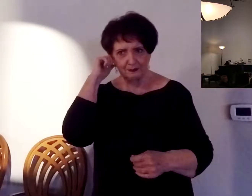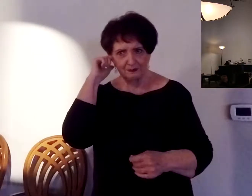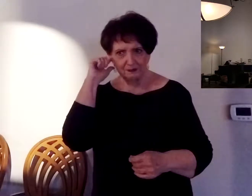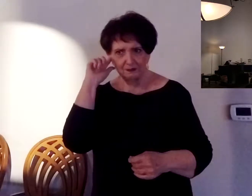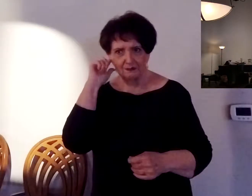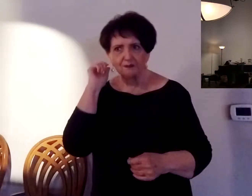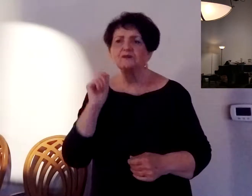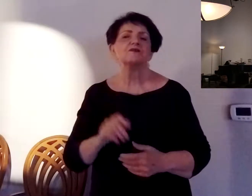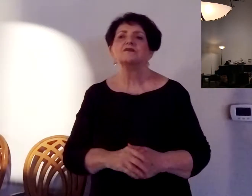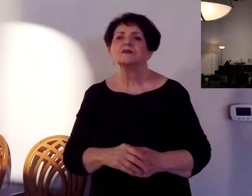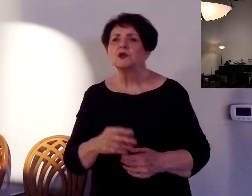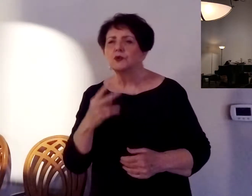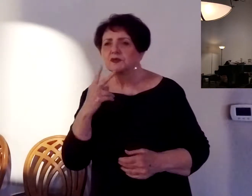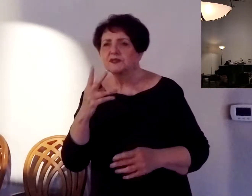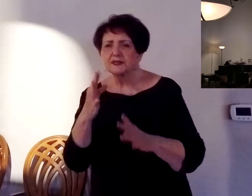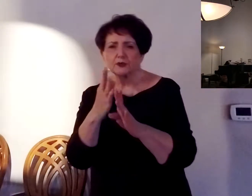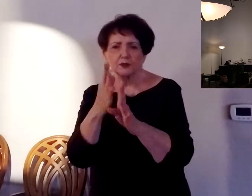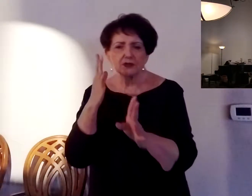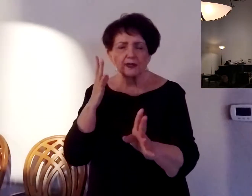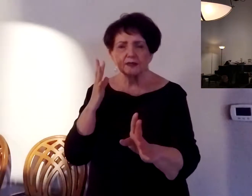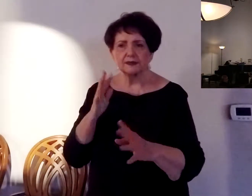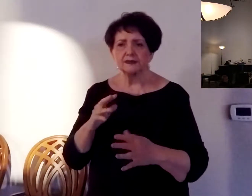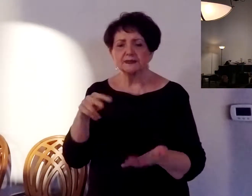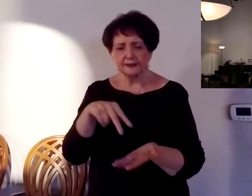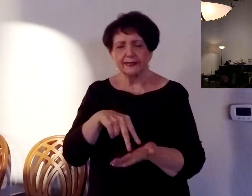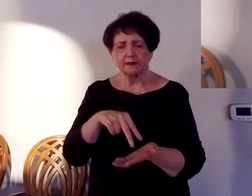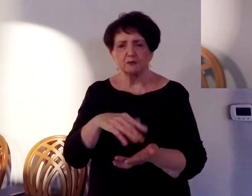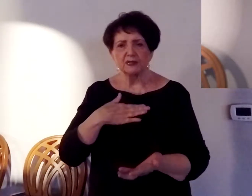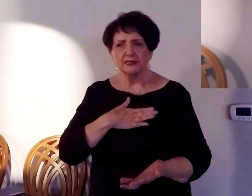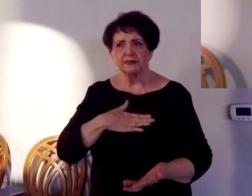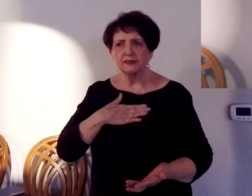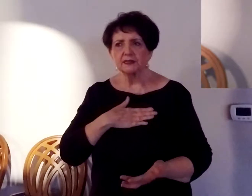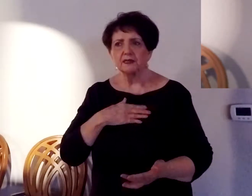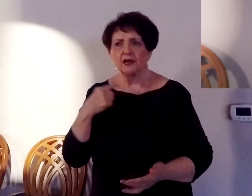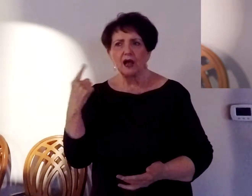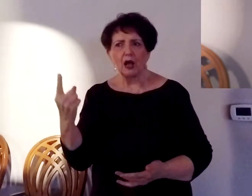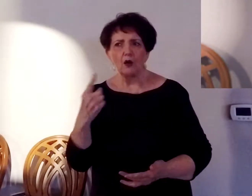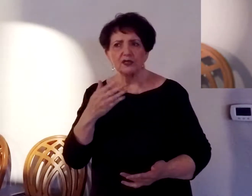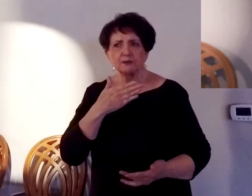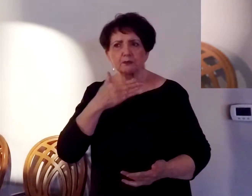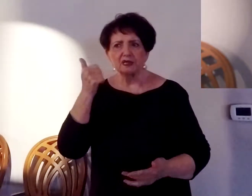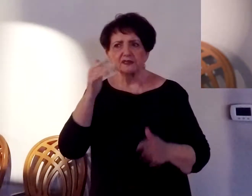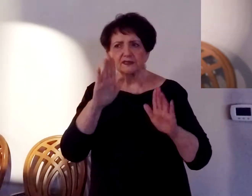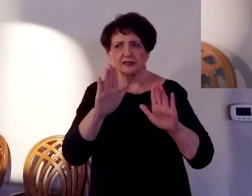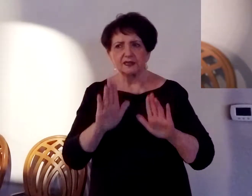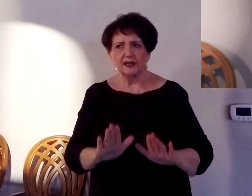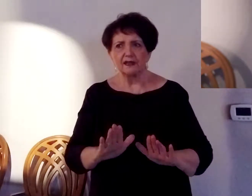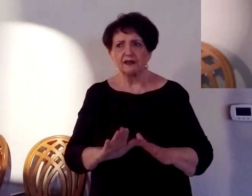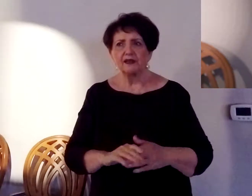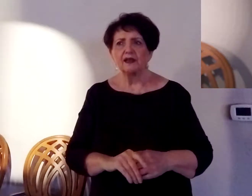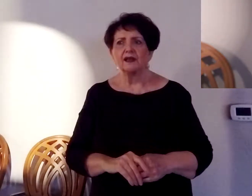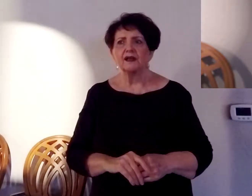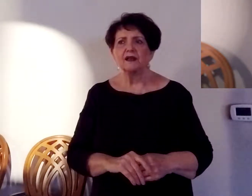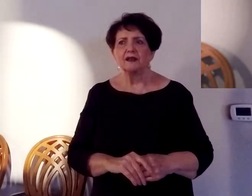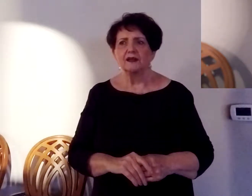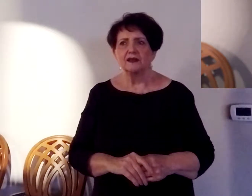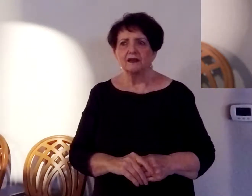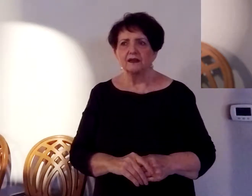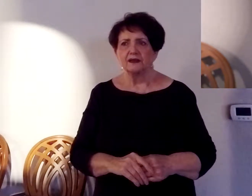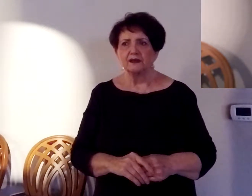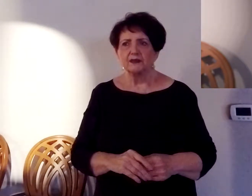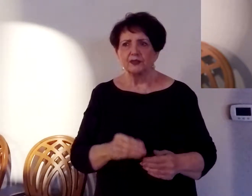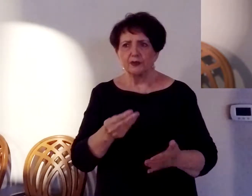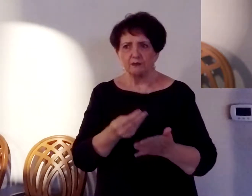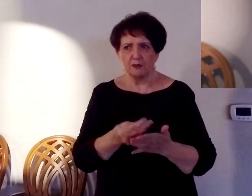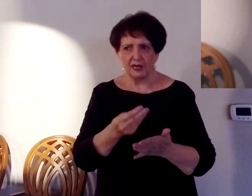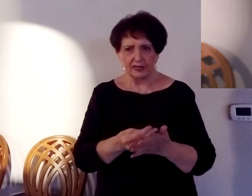who's in line. There you go. And I see someone. Okay, go ahead, Michael. This is always one of my best Sundays. The one when we hand out the